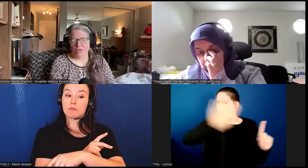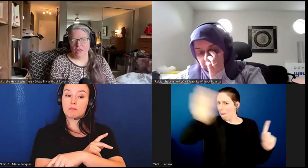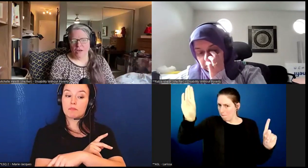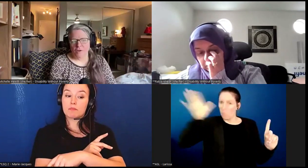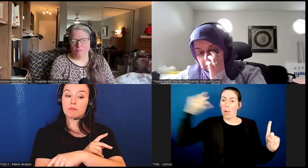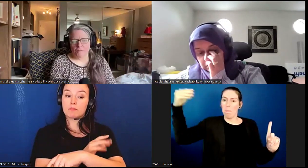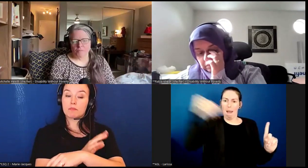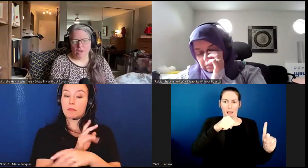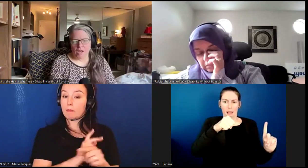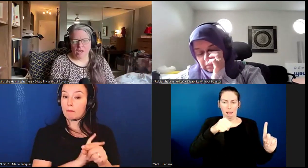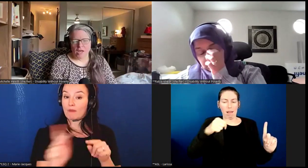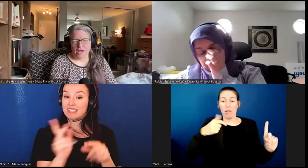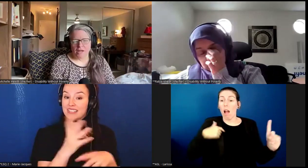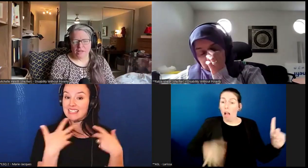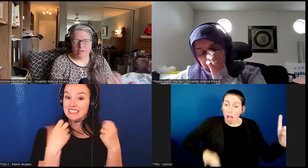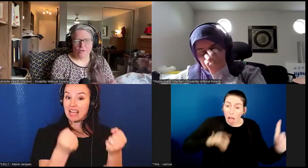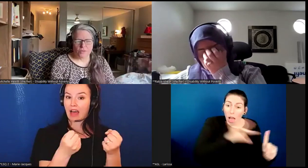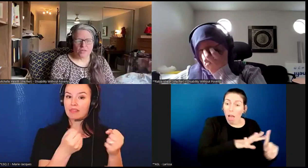out.